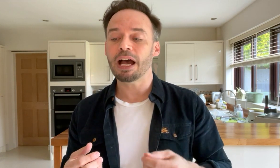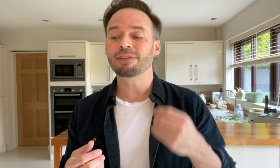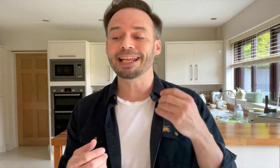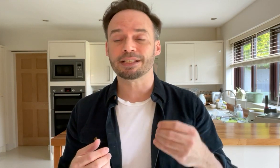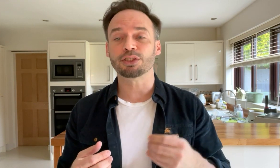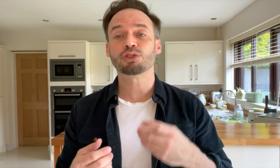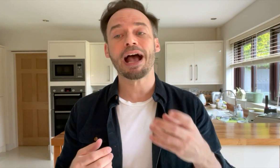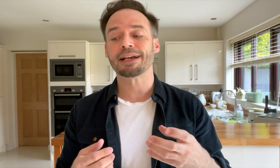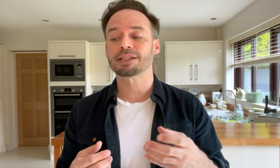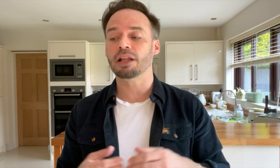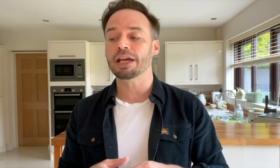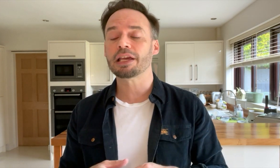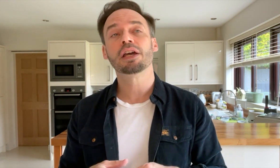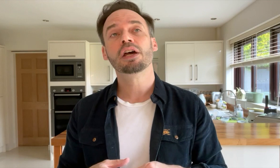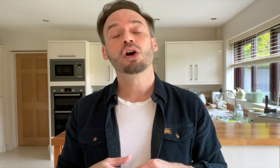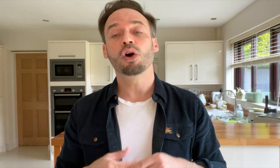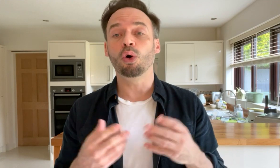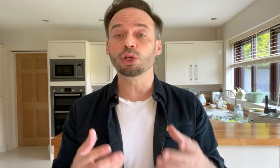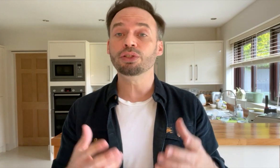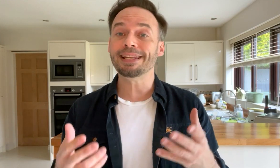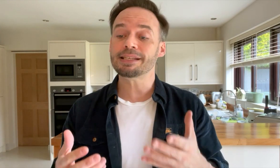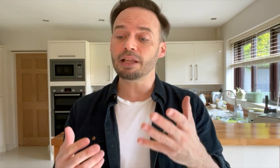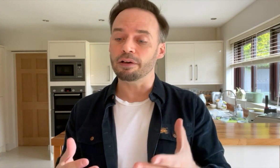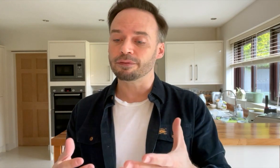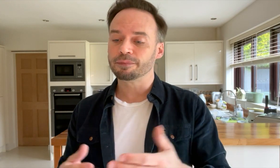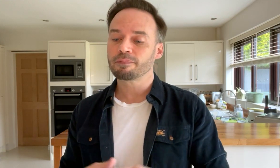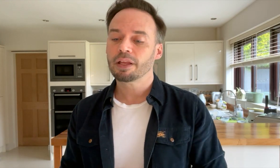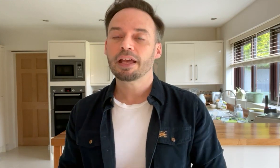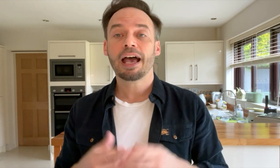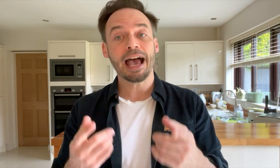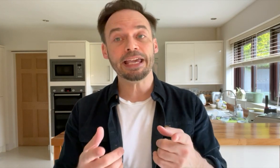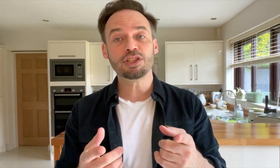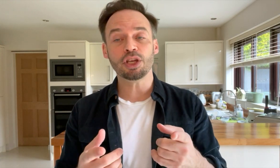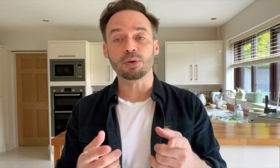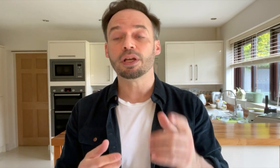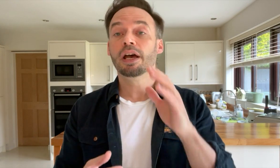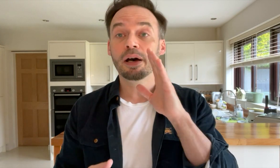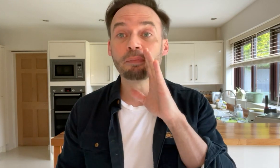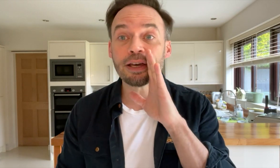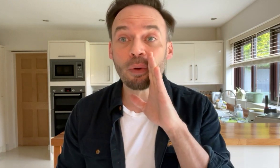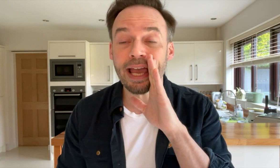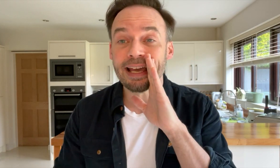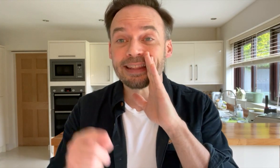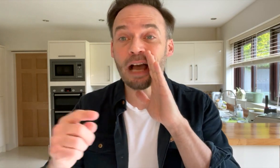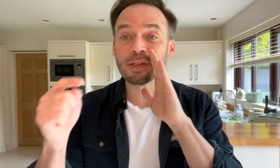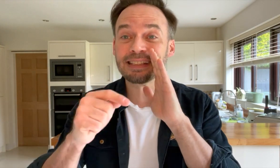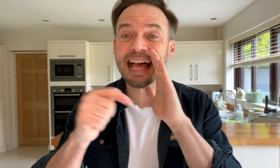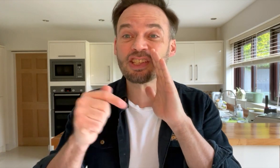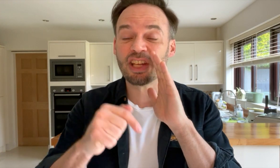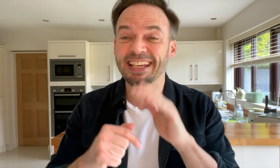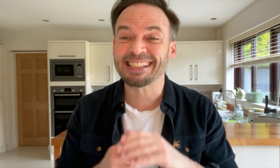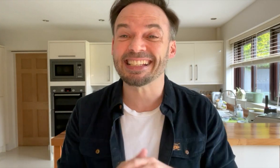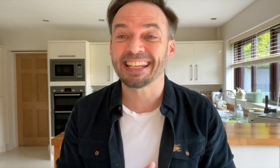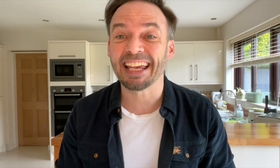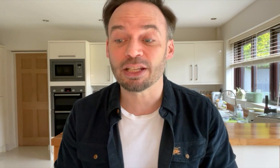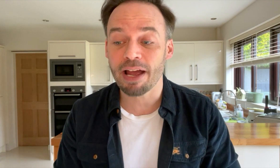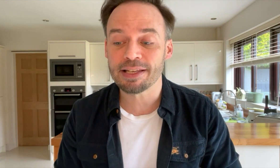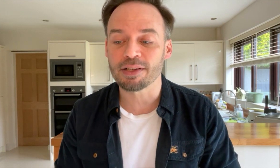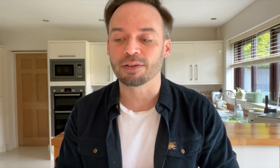have listened to tracks like all you need is love hey jude and by the way that was last year's singing in the rain song